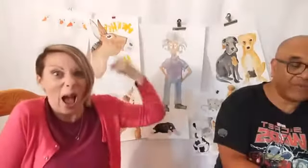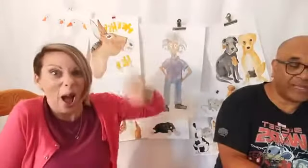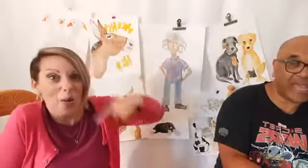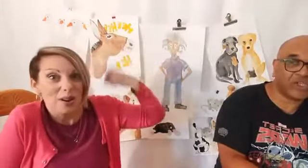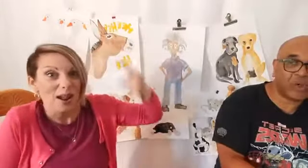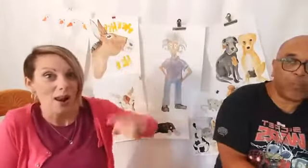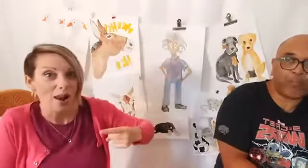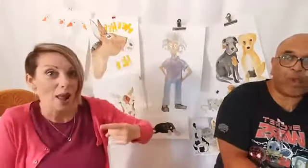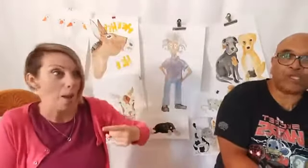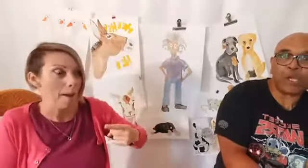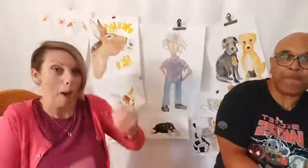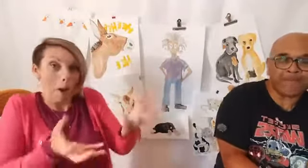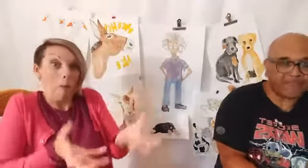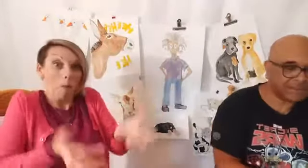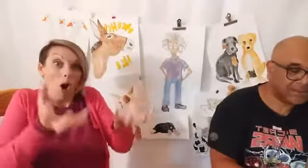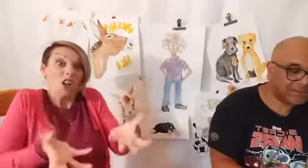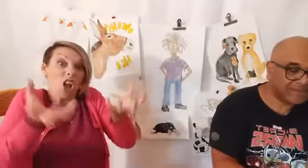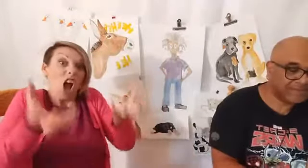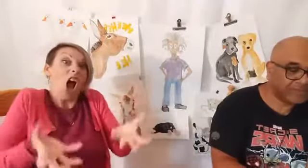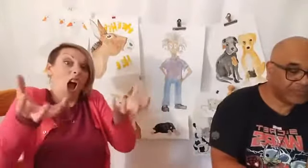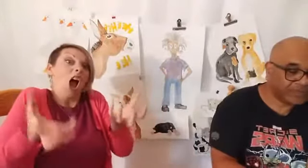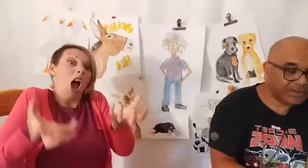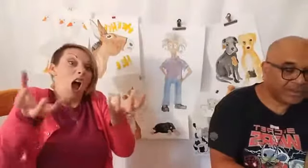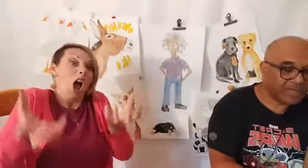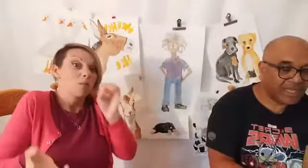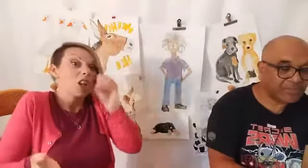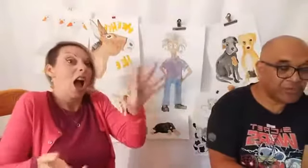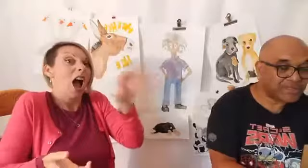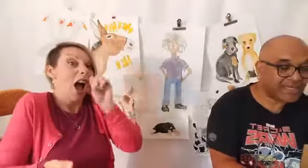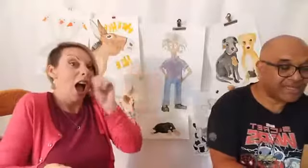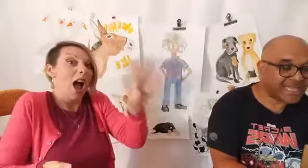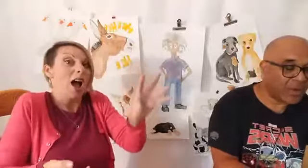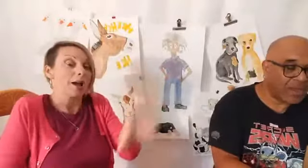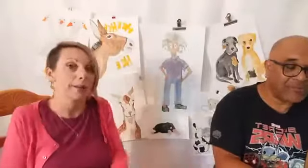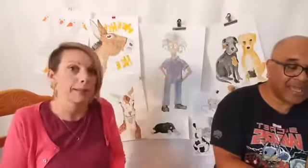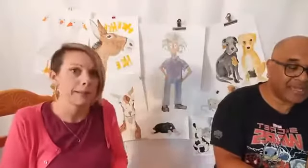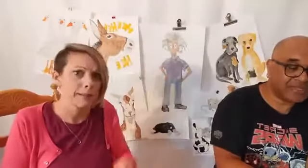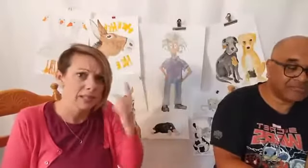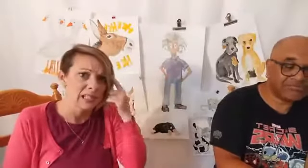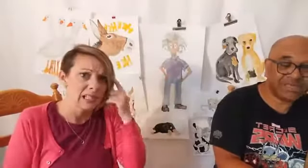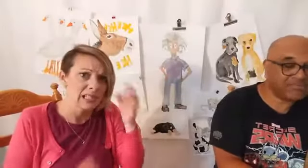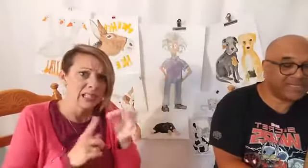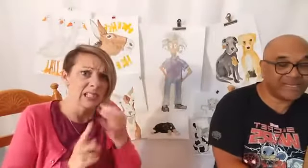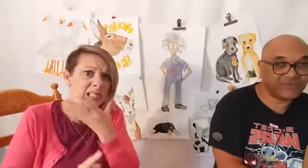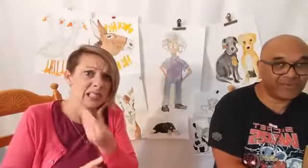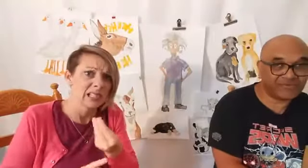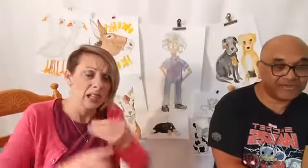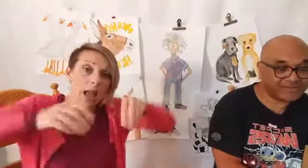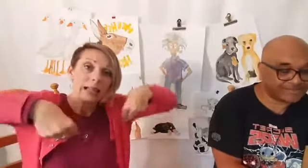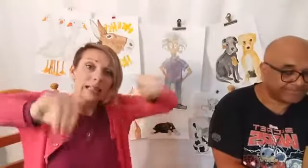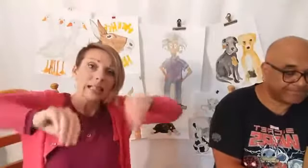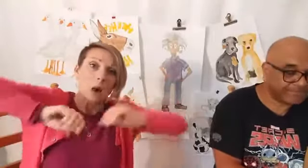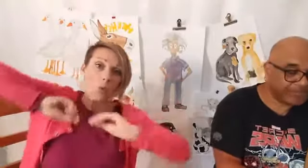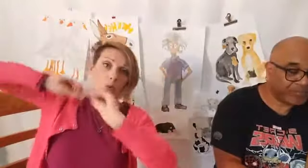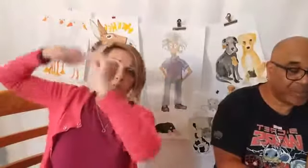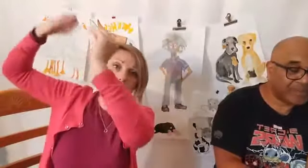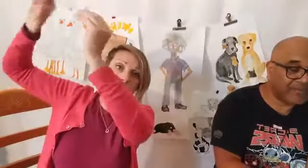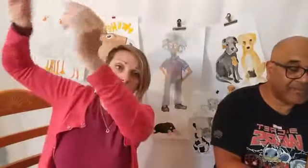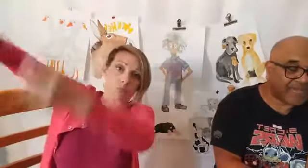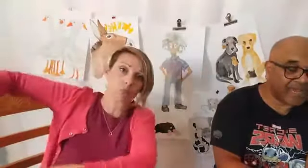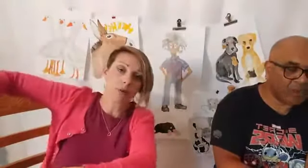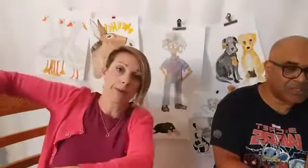an occasional "Bottom!" He threw a tea towel over the cage, but it made no difference.